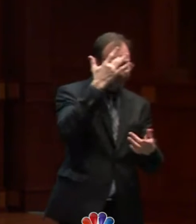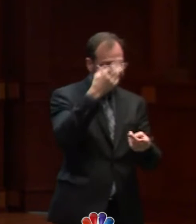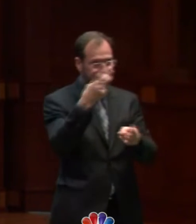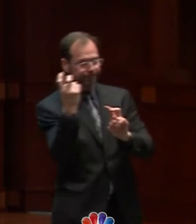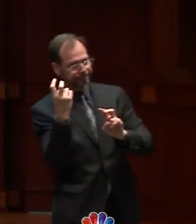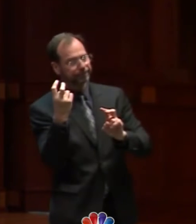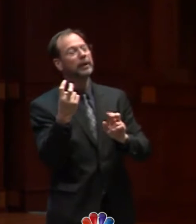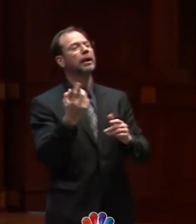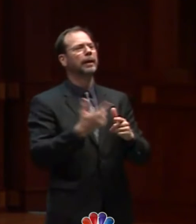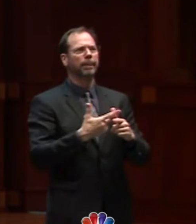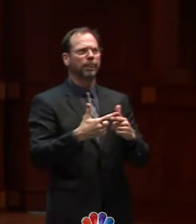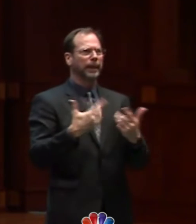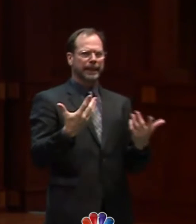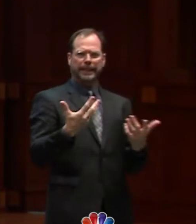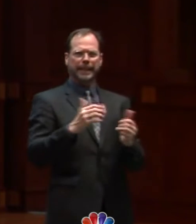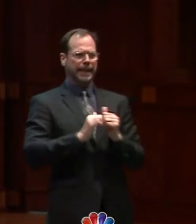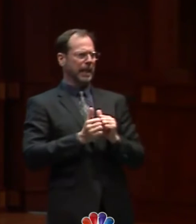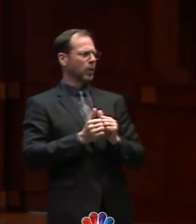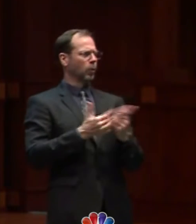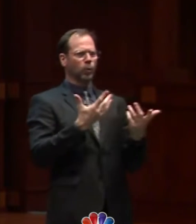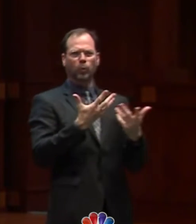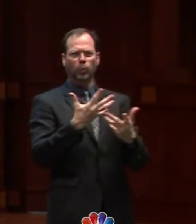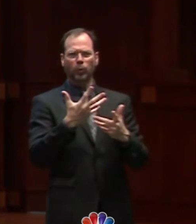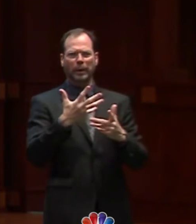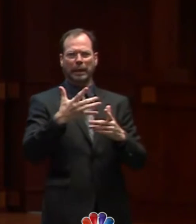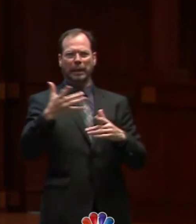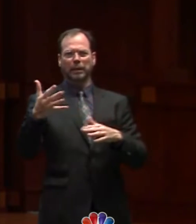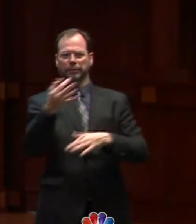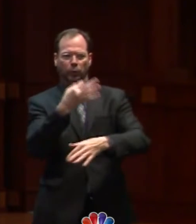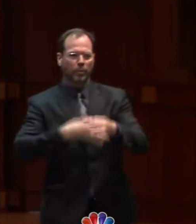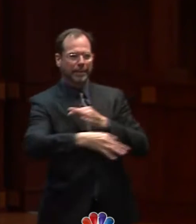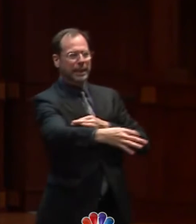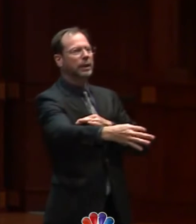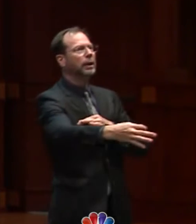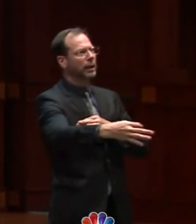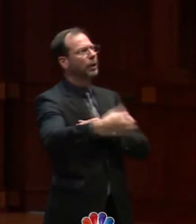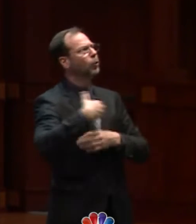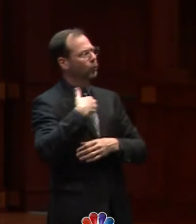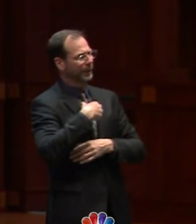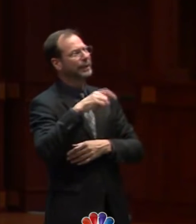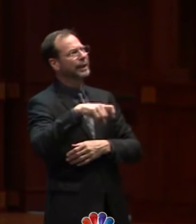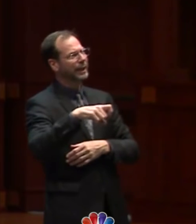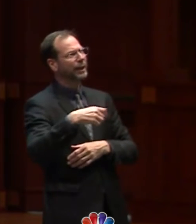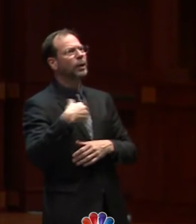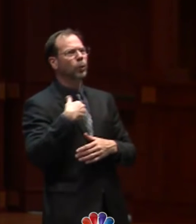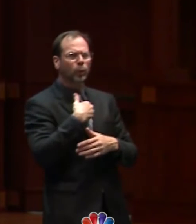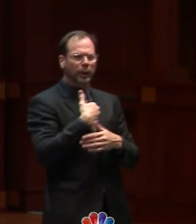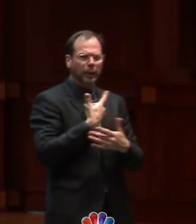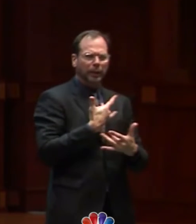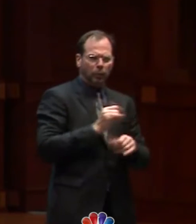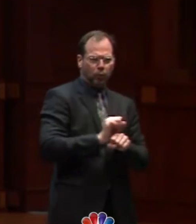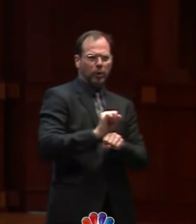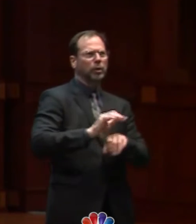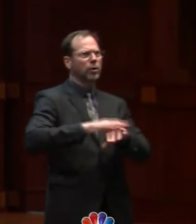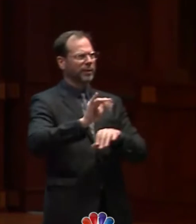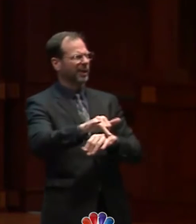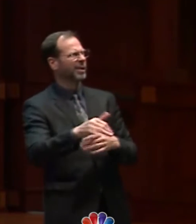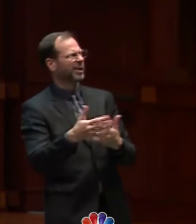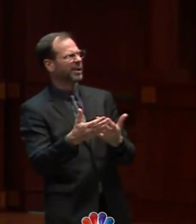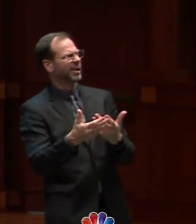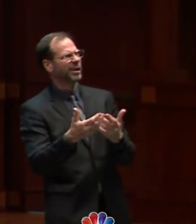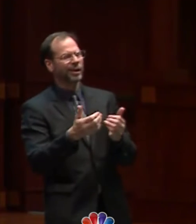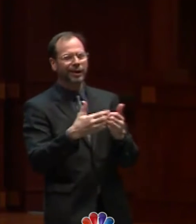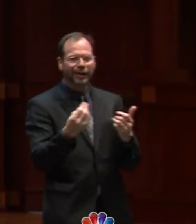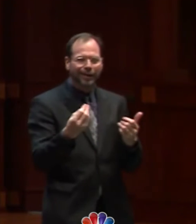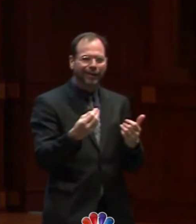forth, then we have to look at being able to have a pipeline of people that could come in and help. And so we've been working on that along with the whole